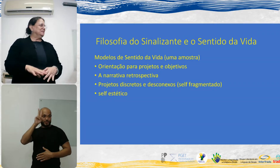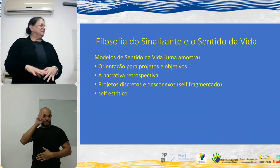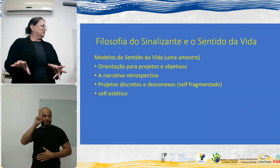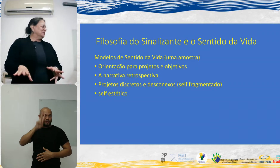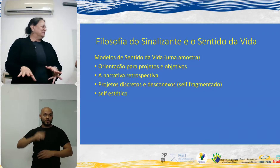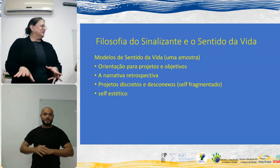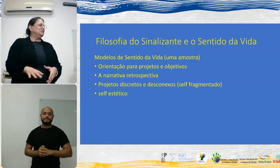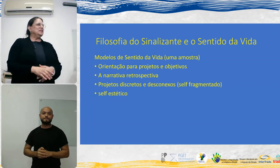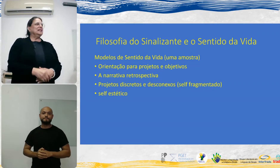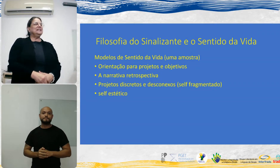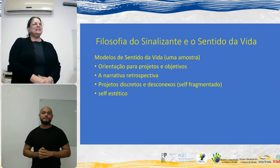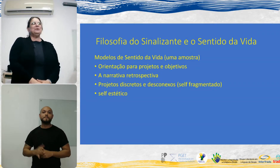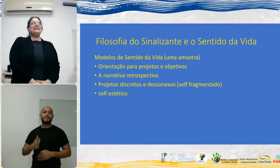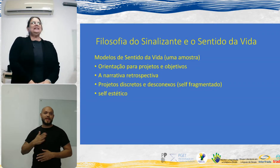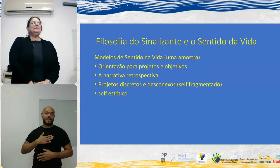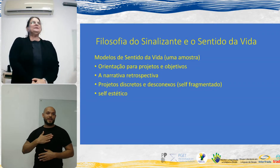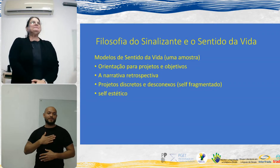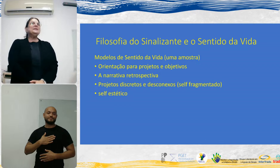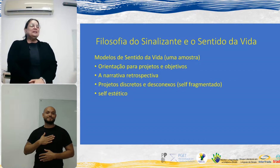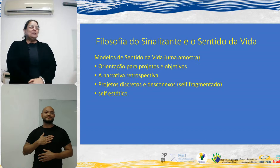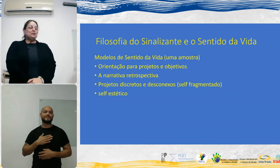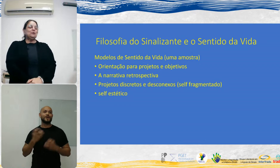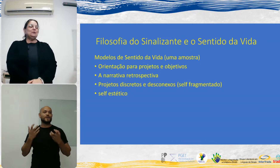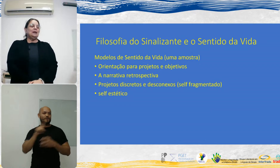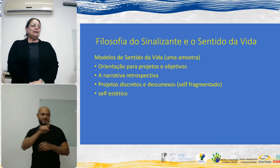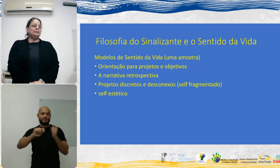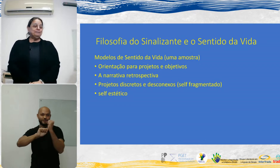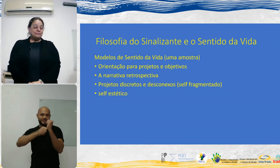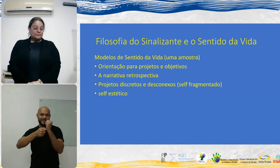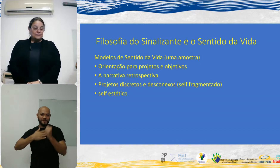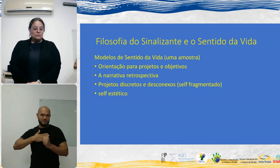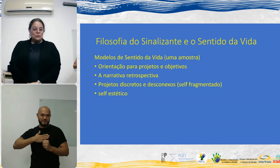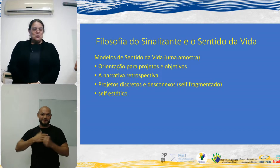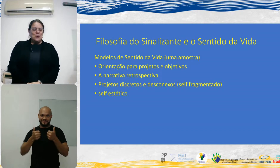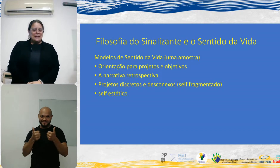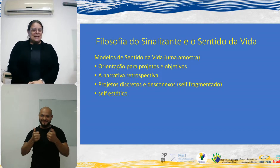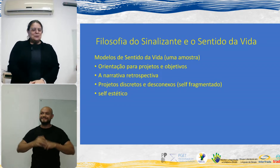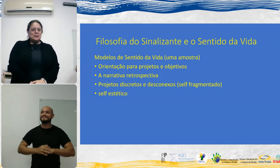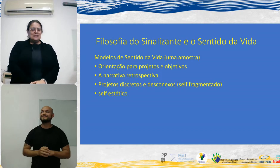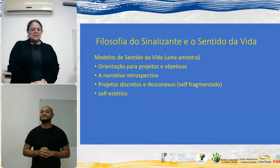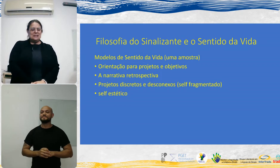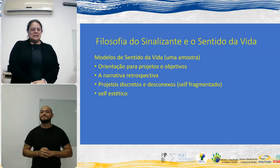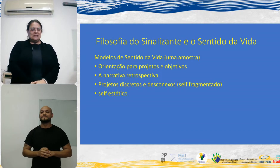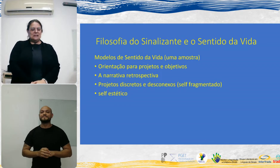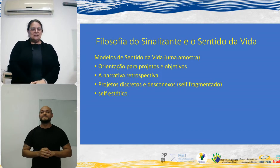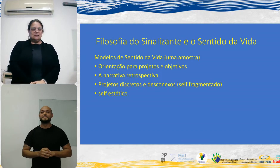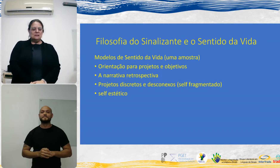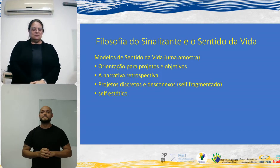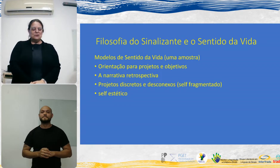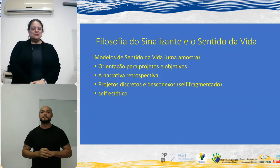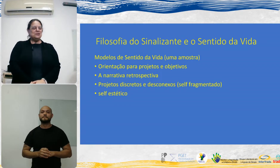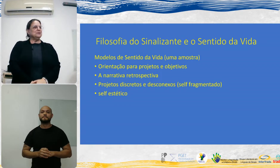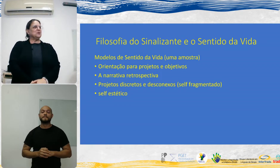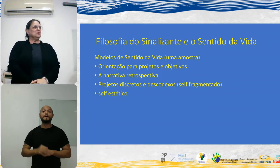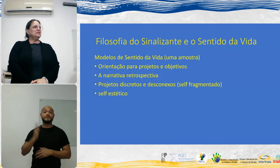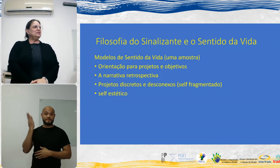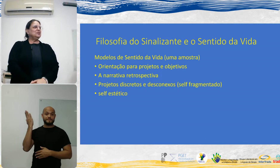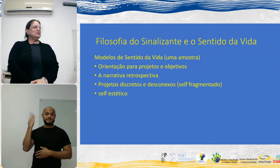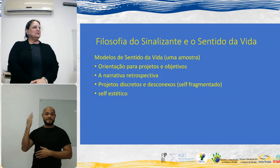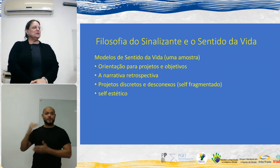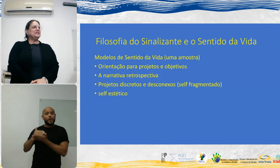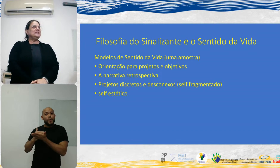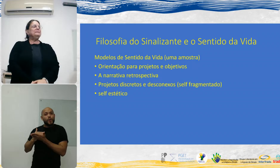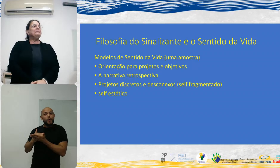violate confidentiality with anyone. So when I was in first year